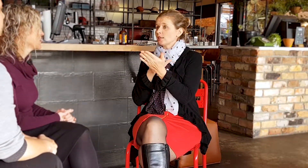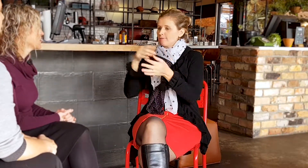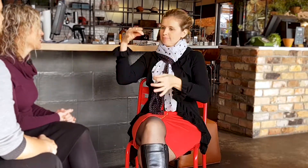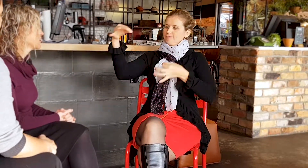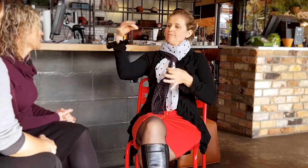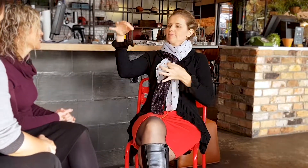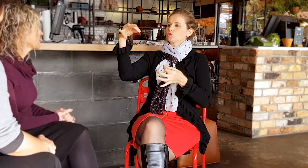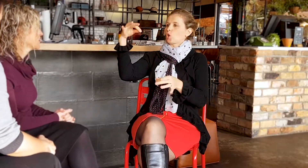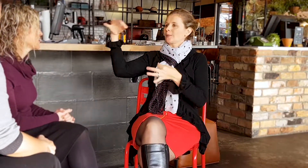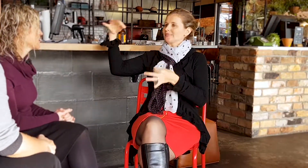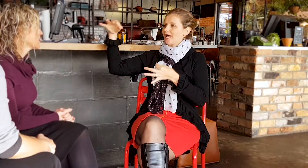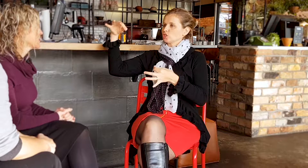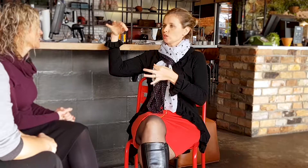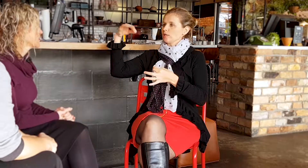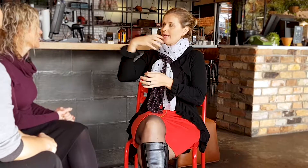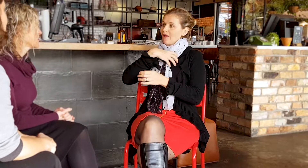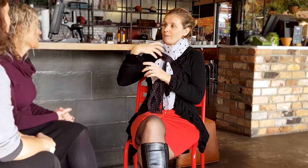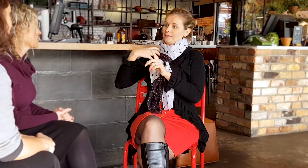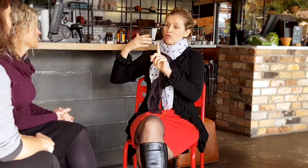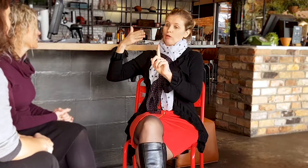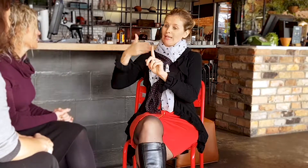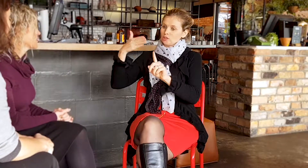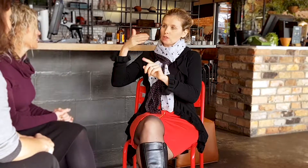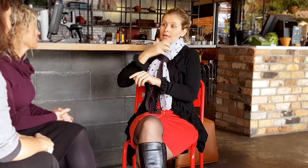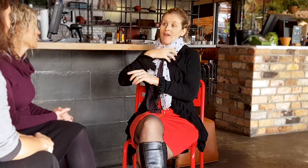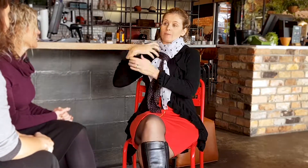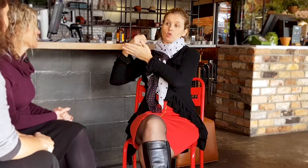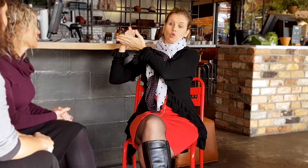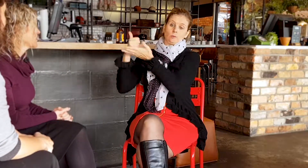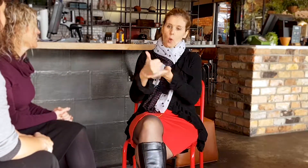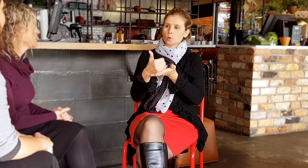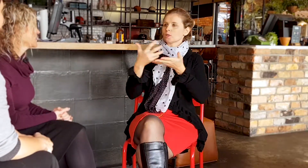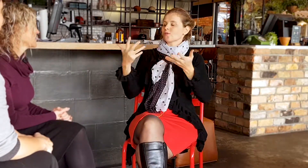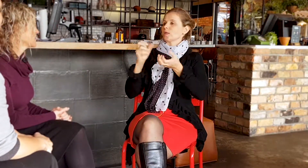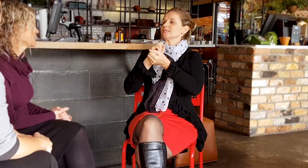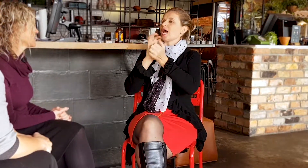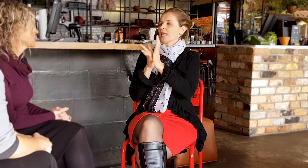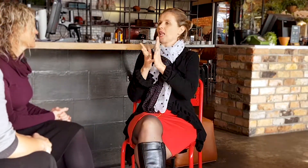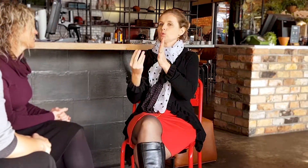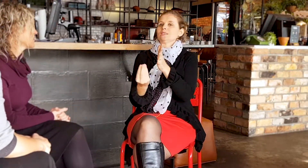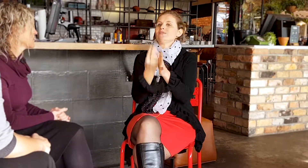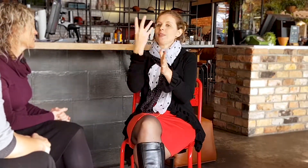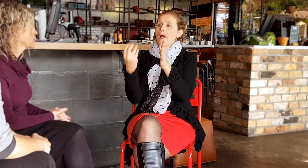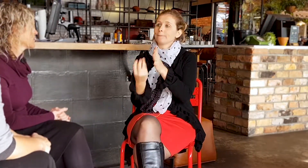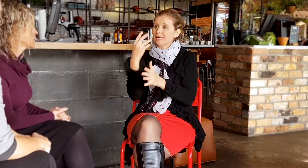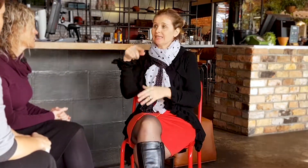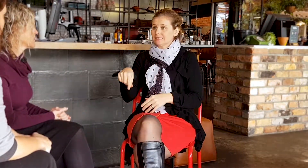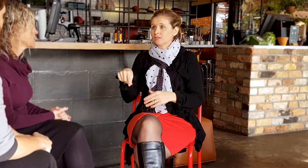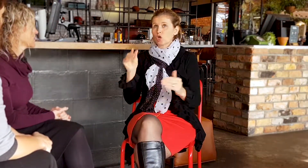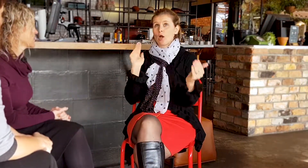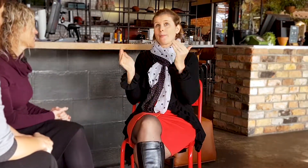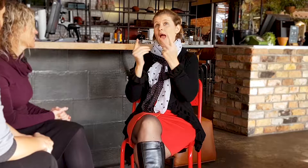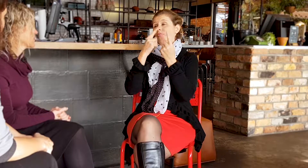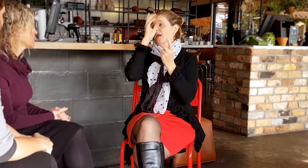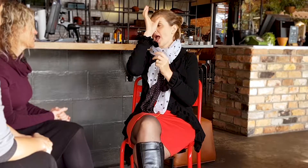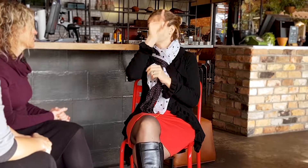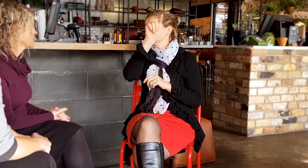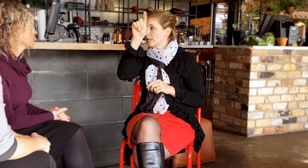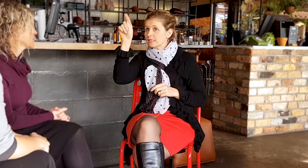New Zealand, however, have much better legislation. Yes. And so the government's support for the development of sign